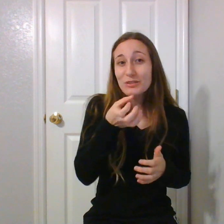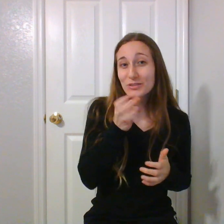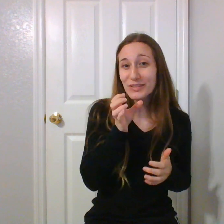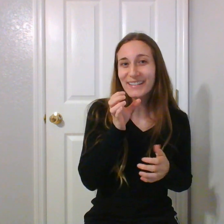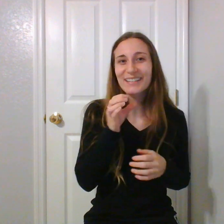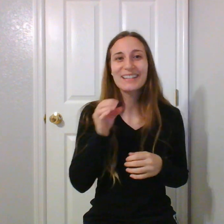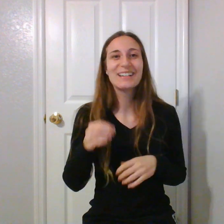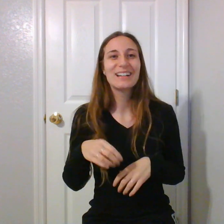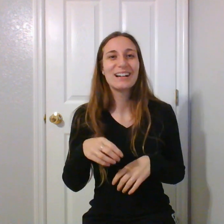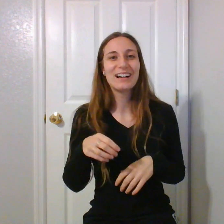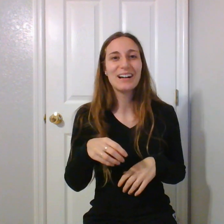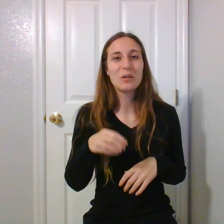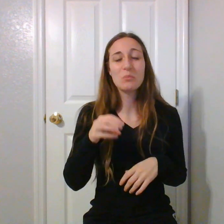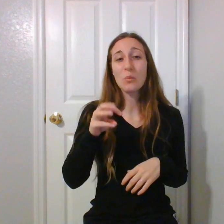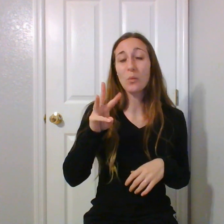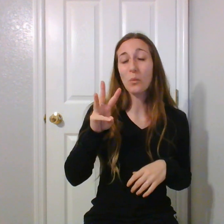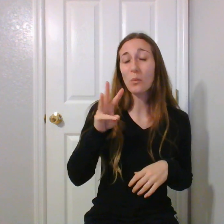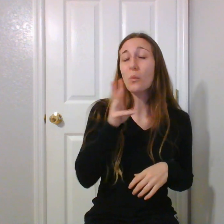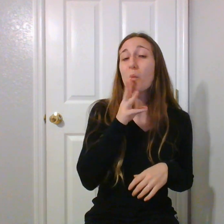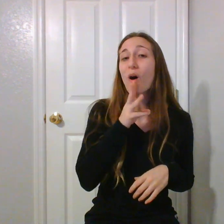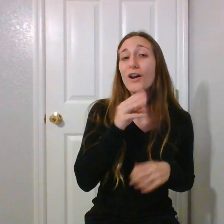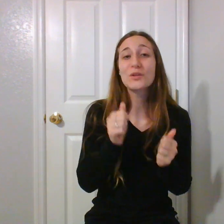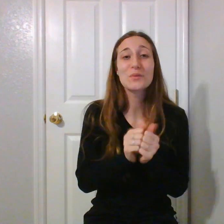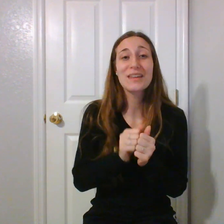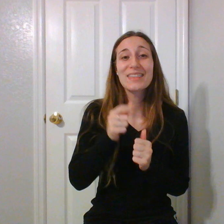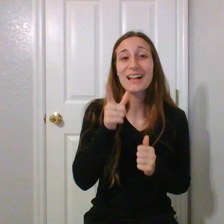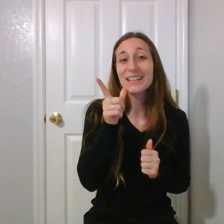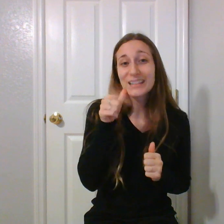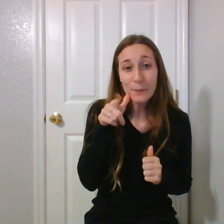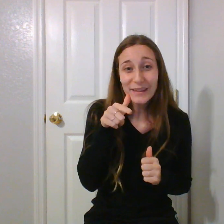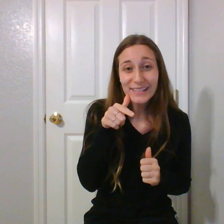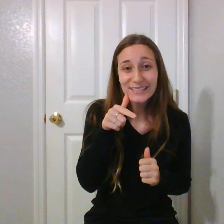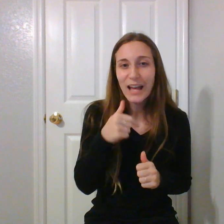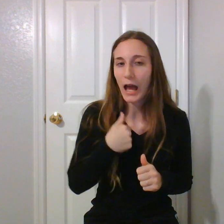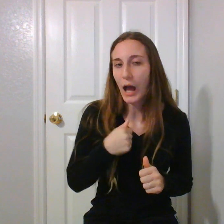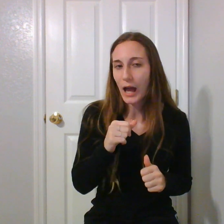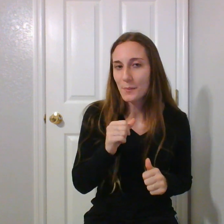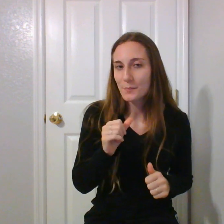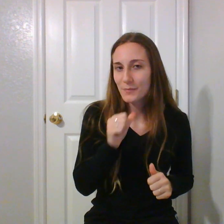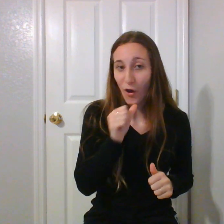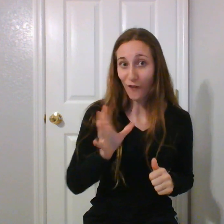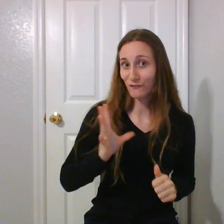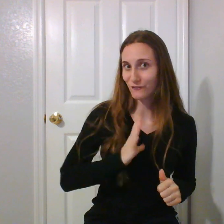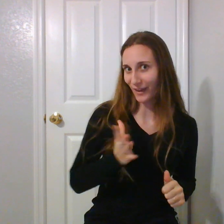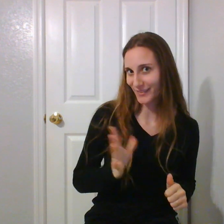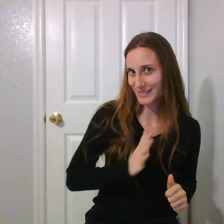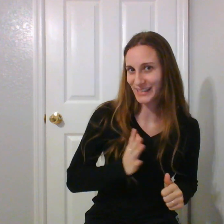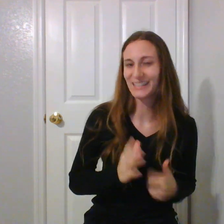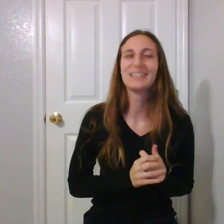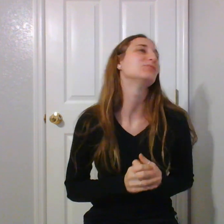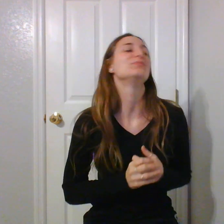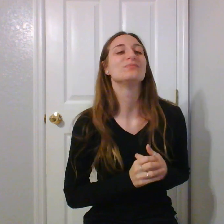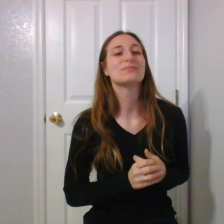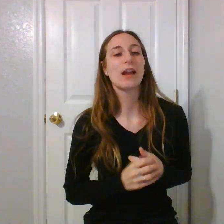i literally just drink a nice cold glass of water and i don't know if it's metabolism and that's why but i think personally it's because